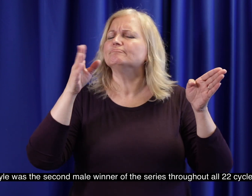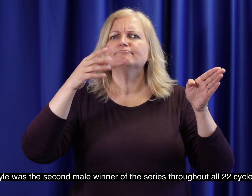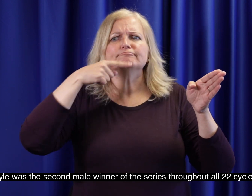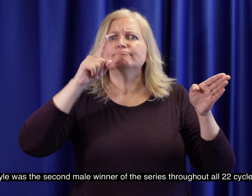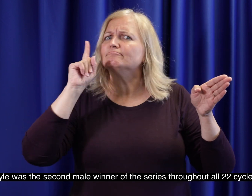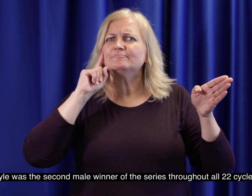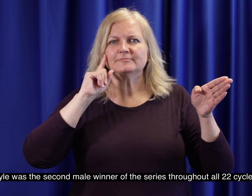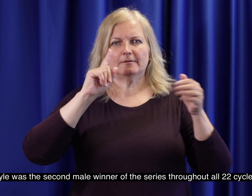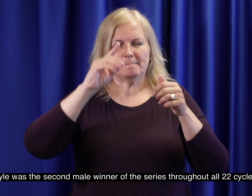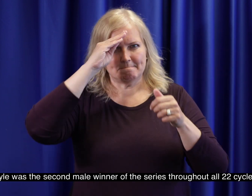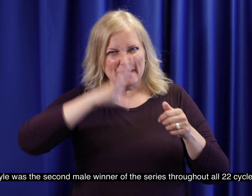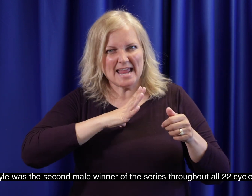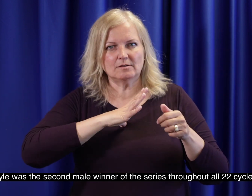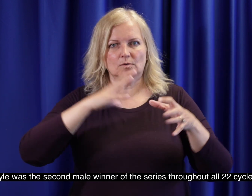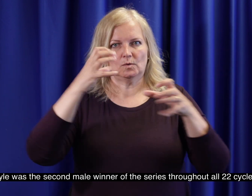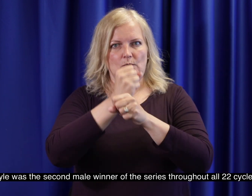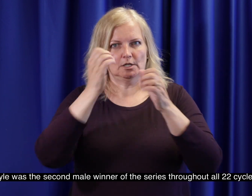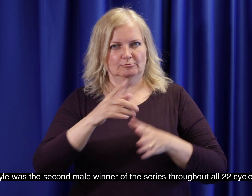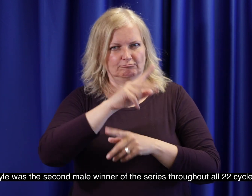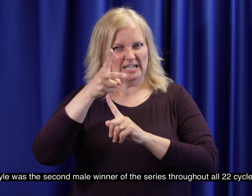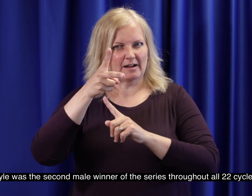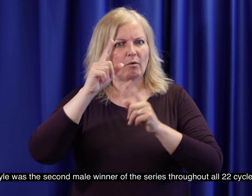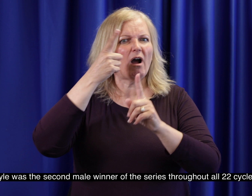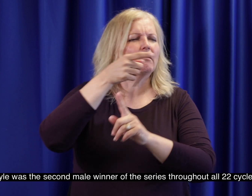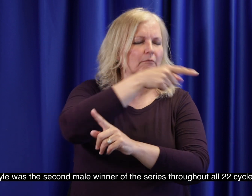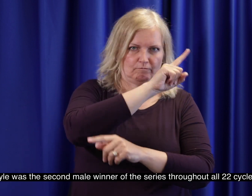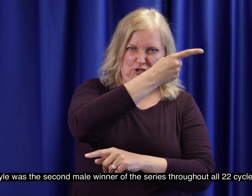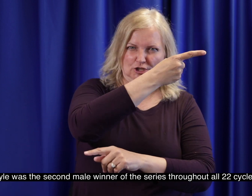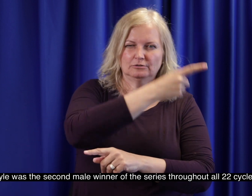Nyle was the second male winner of the series throughout all 22 cycles.